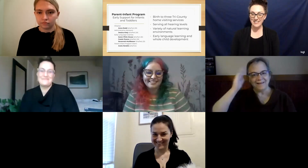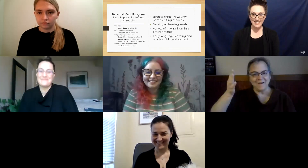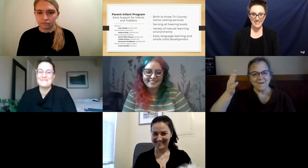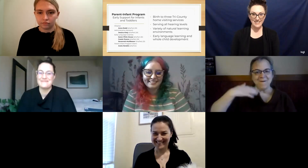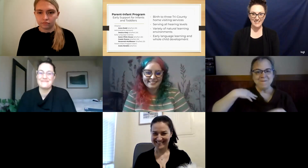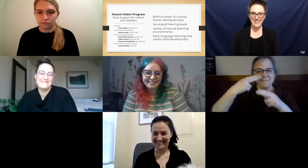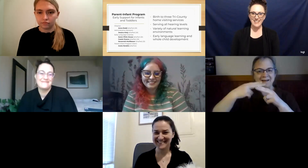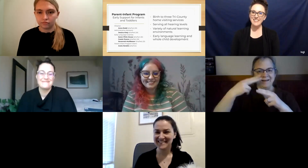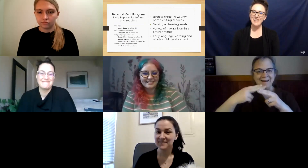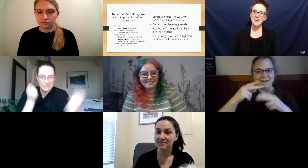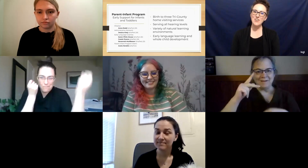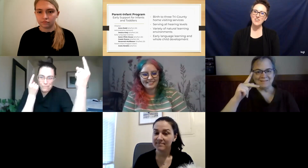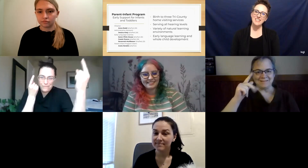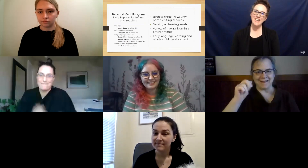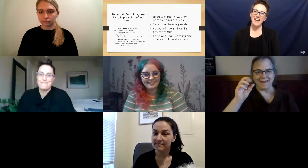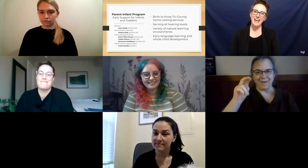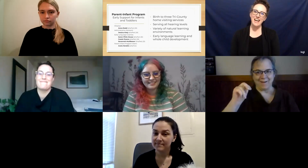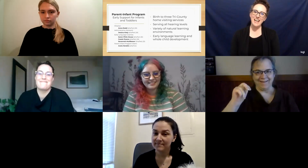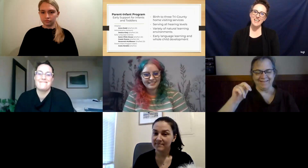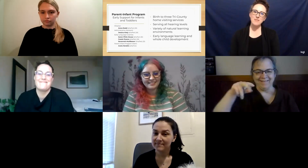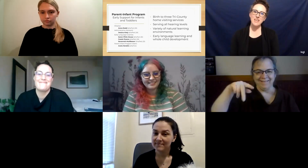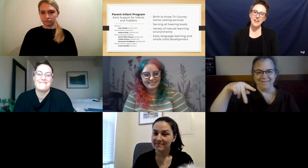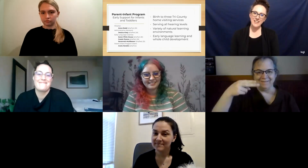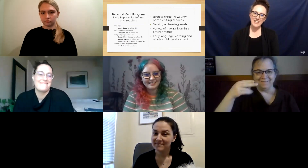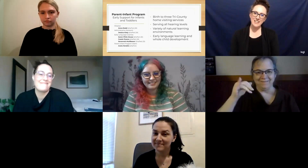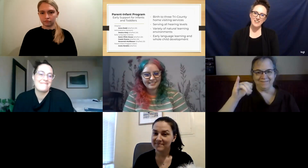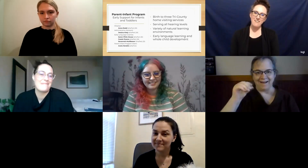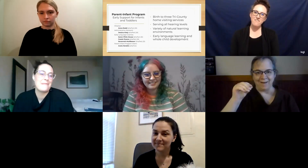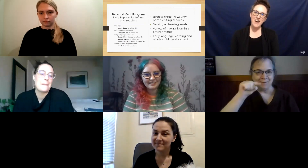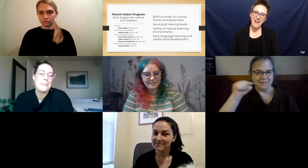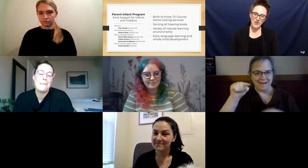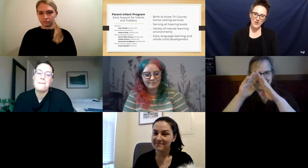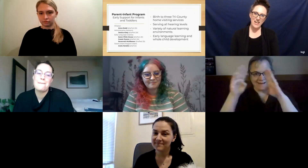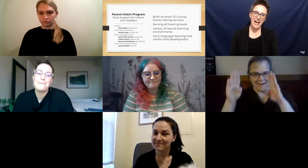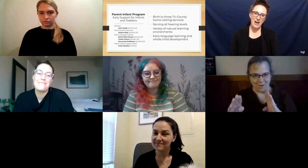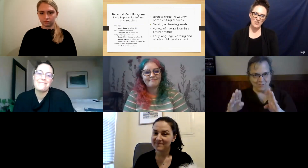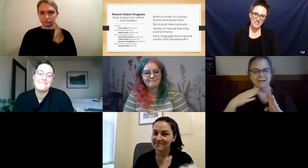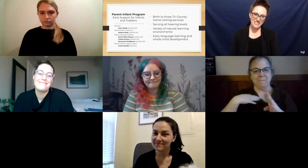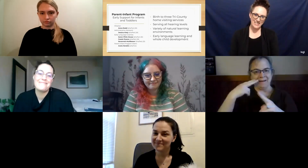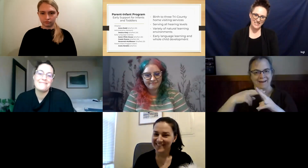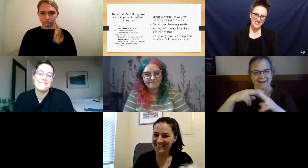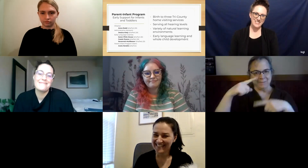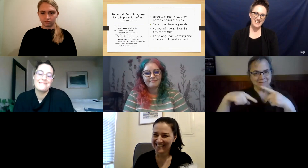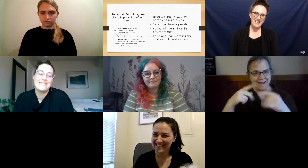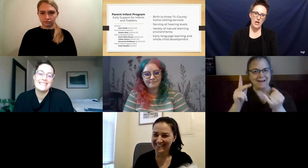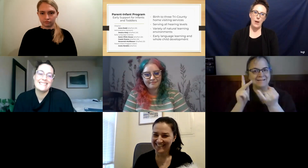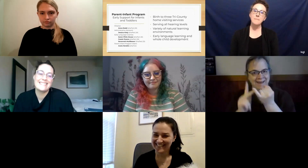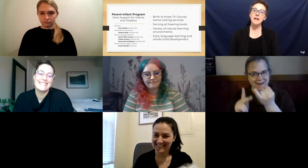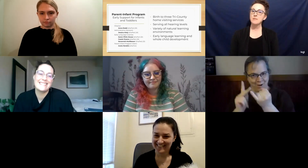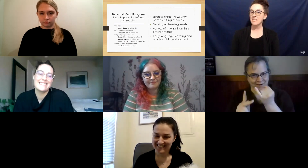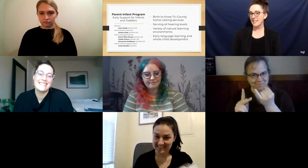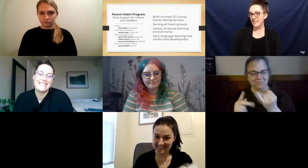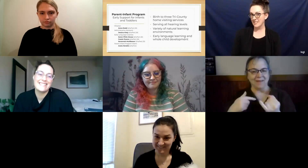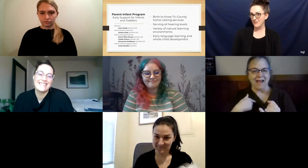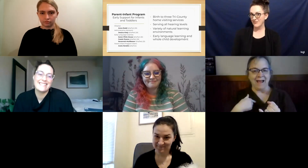Karen, hello. I am Karen Philo House, as you can see. My name